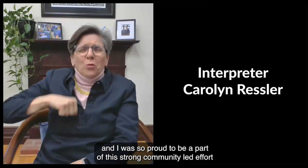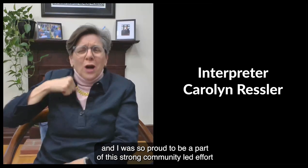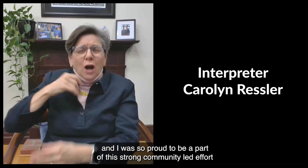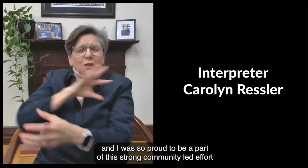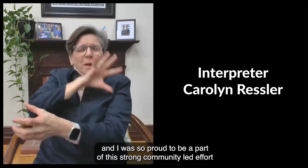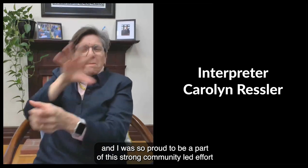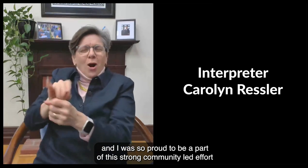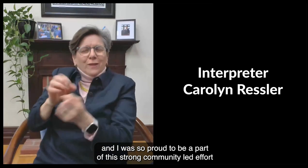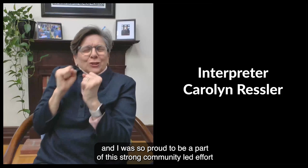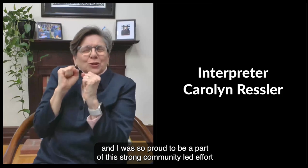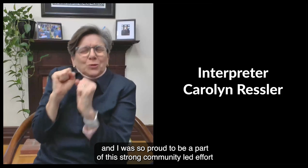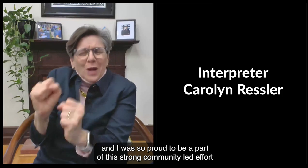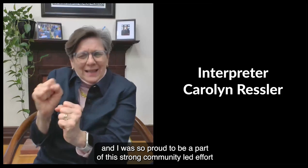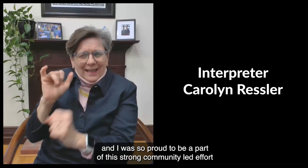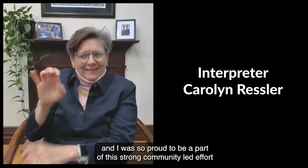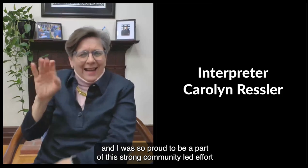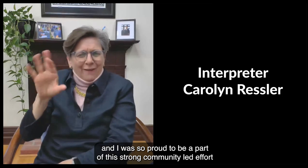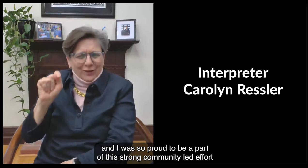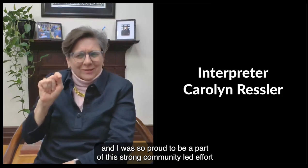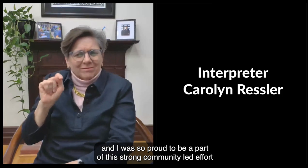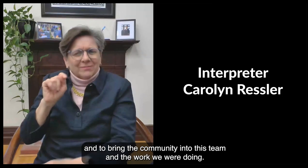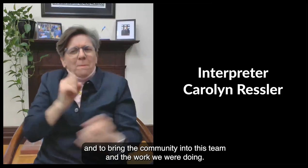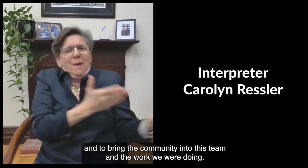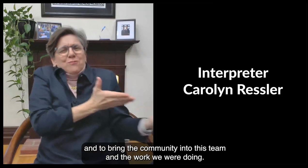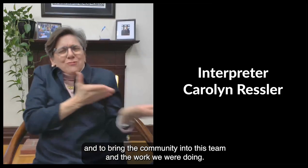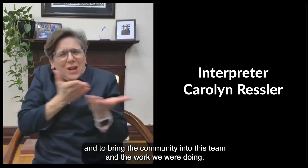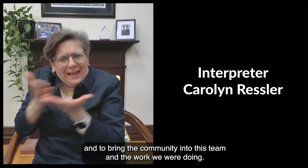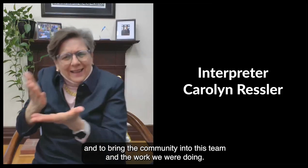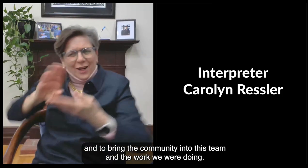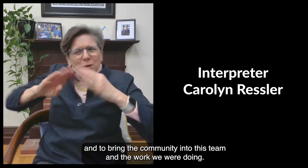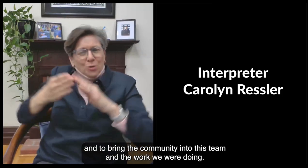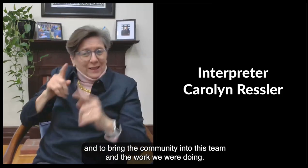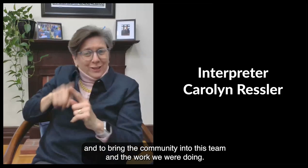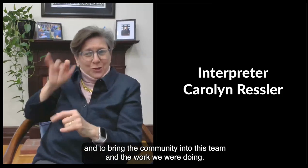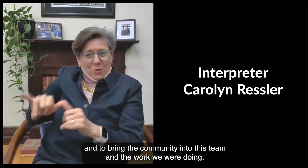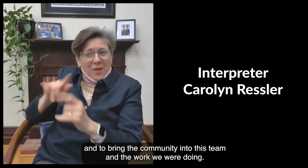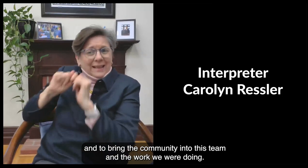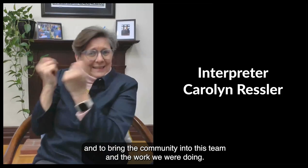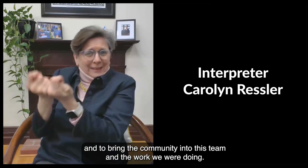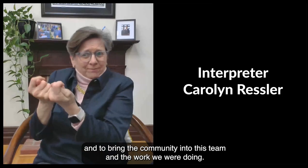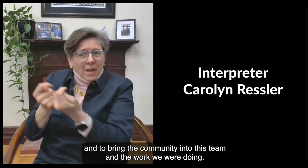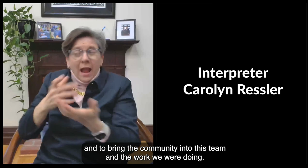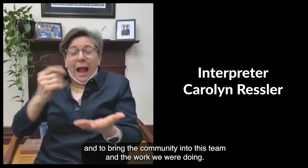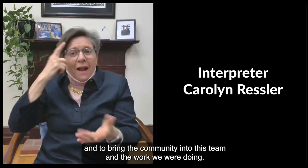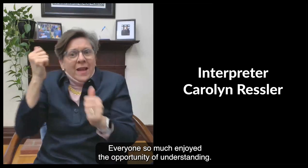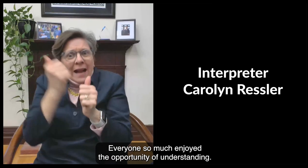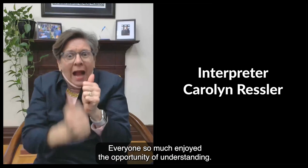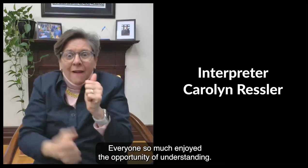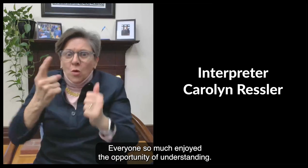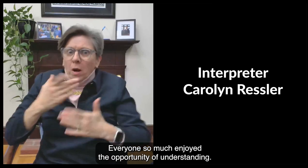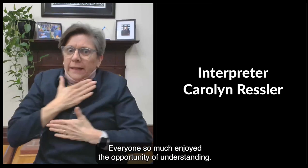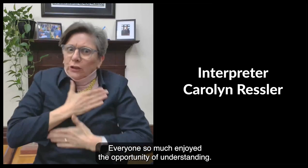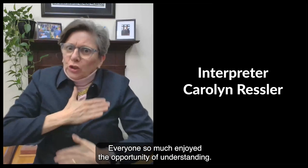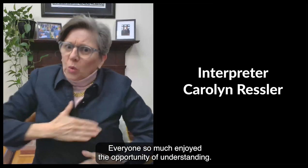And I was just so proud to be a part of this strong community-led effort and to bring the community into this